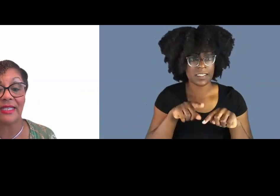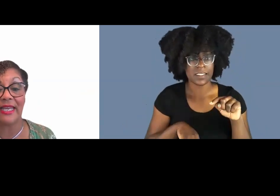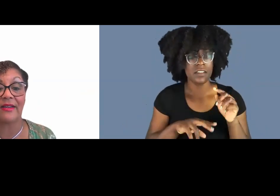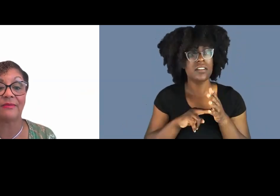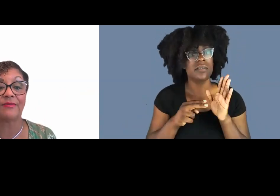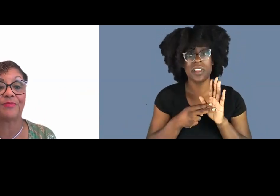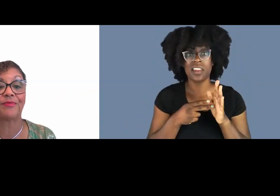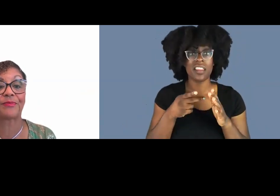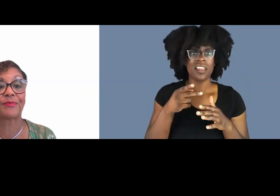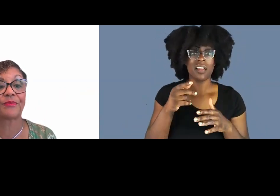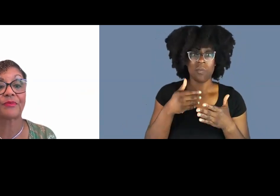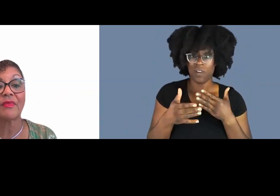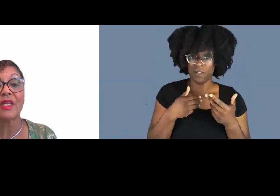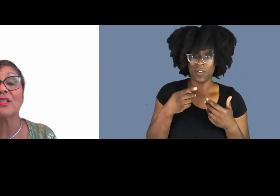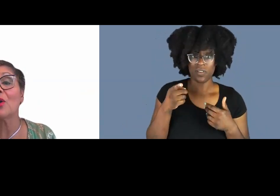for them to take.